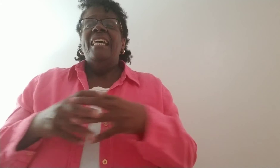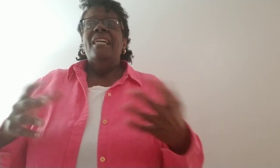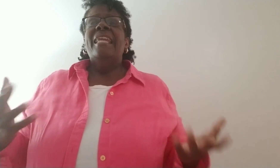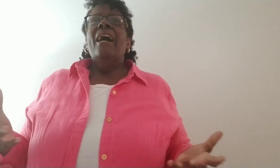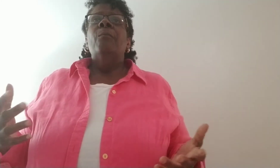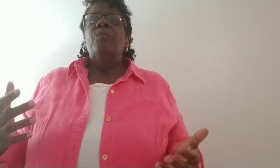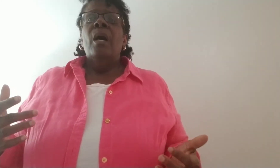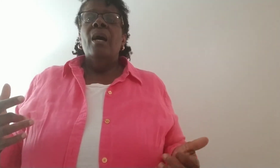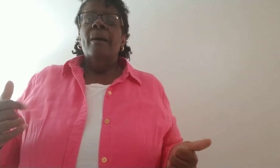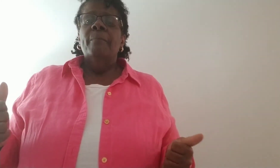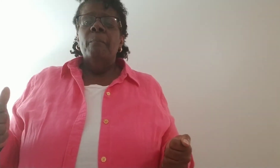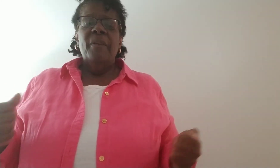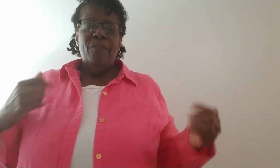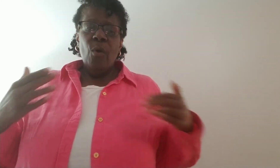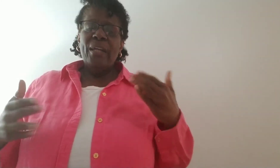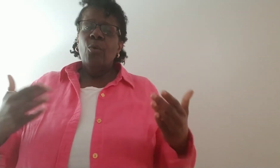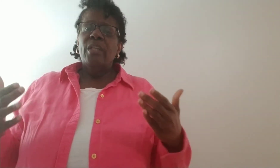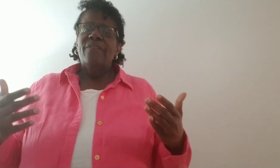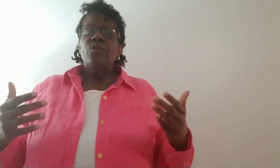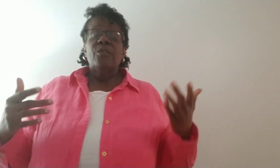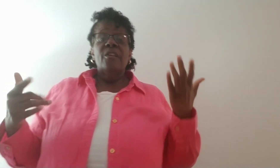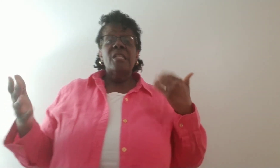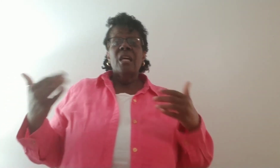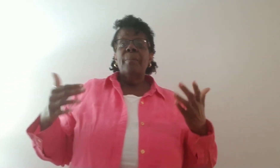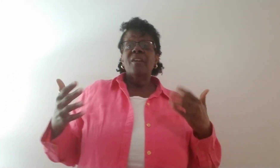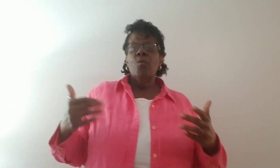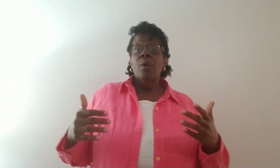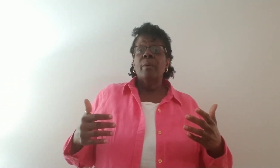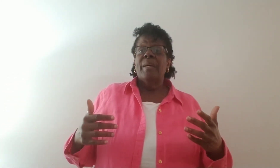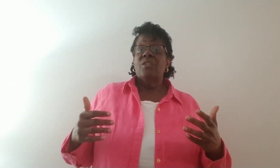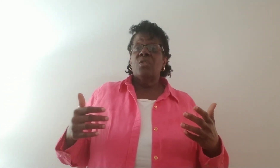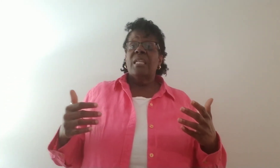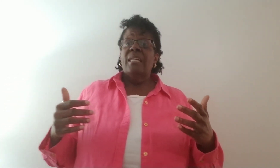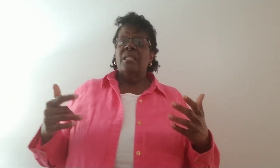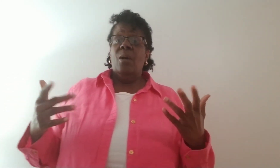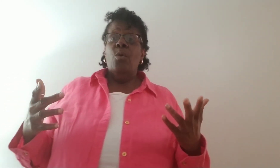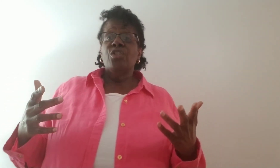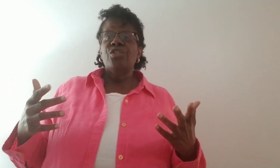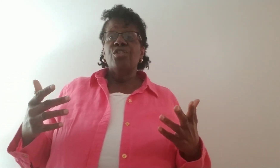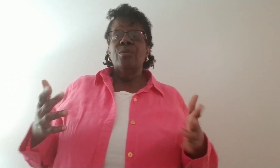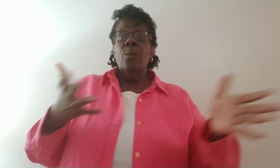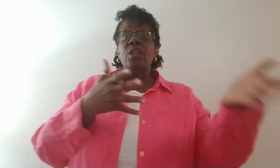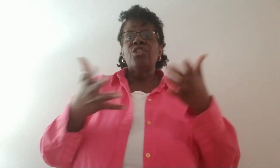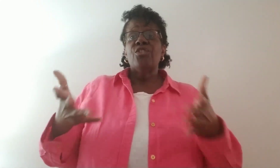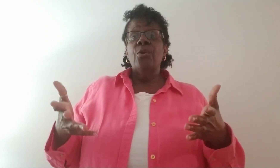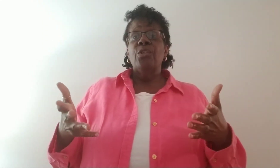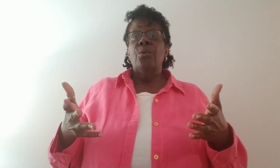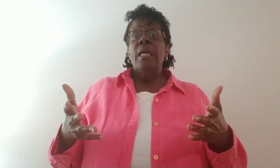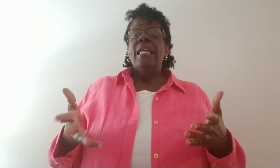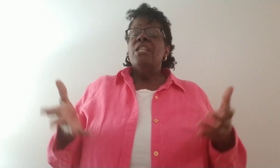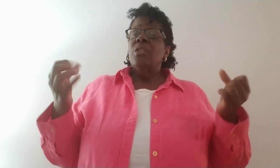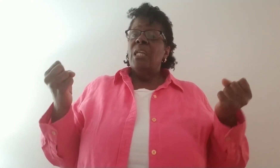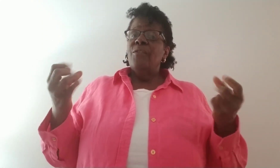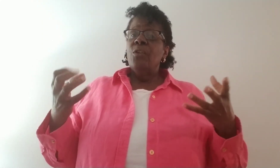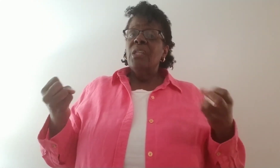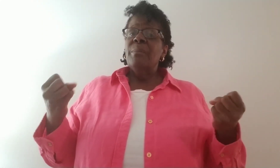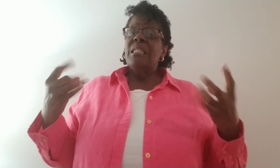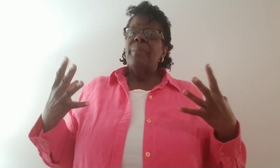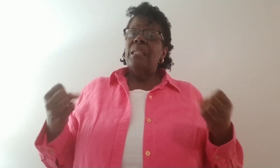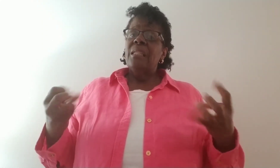now, before I go any further, there's a couple of warm-up exercises I want to do, and I want to show you, so that if you're going to be spelling a